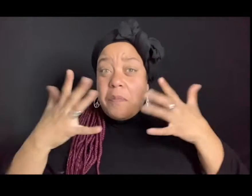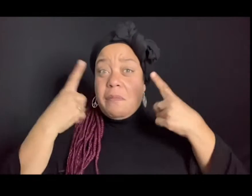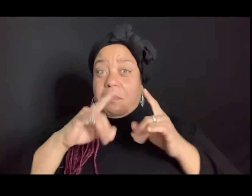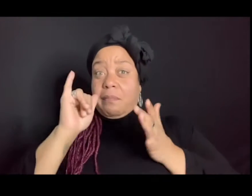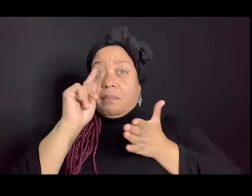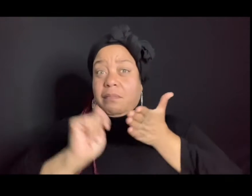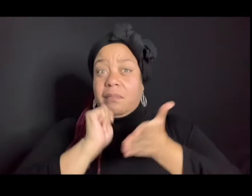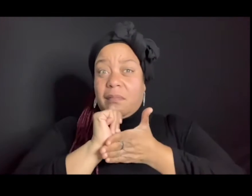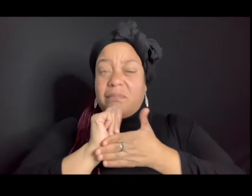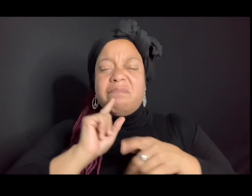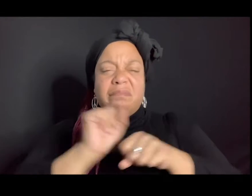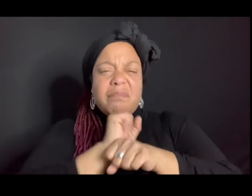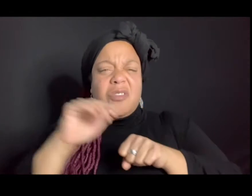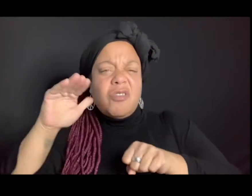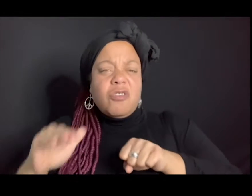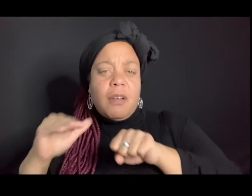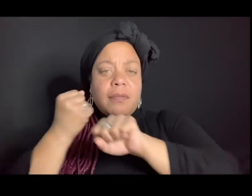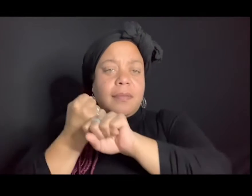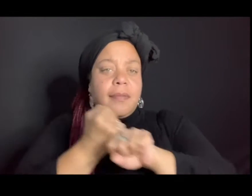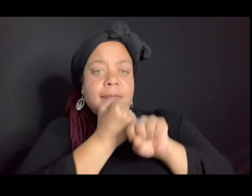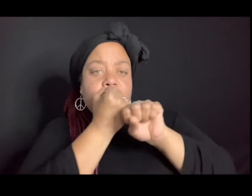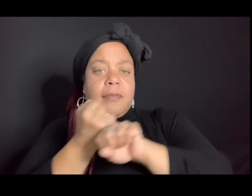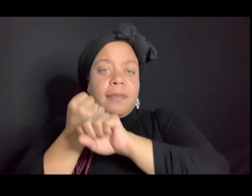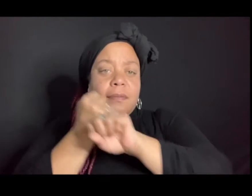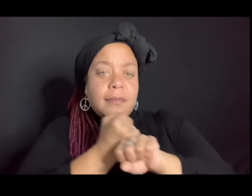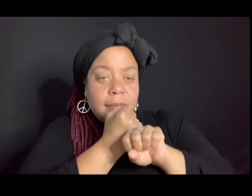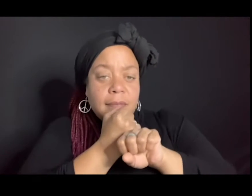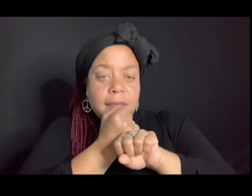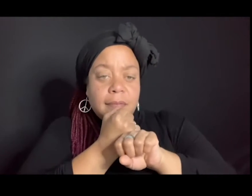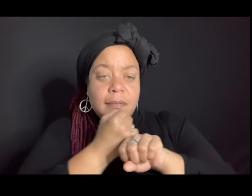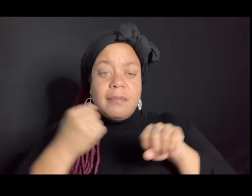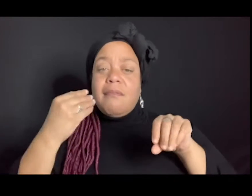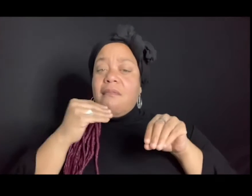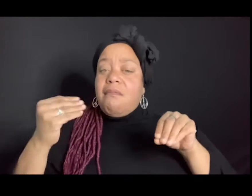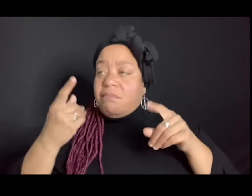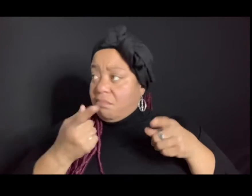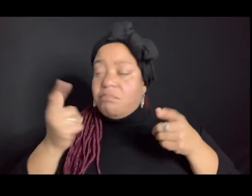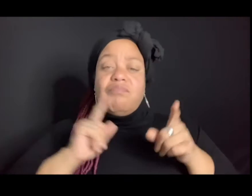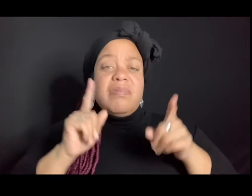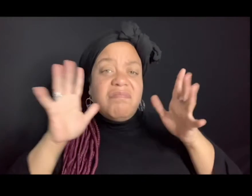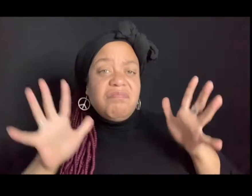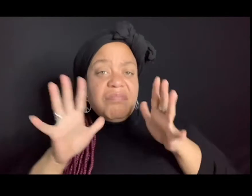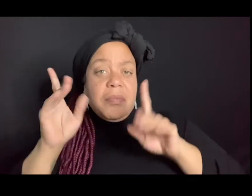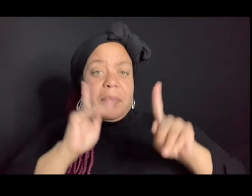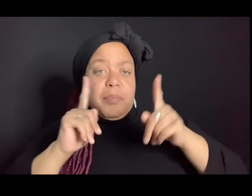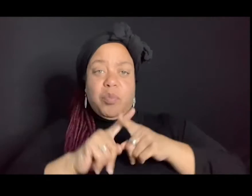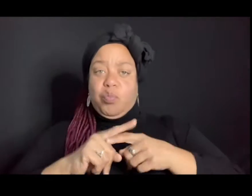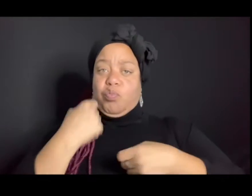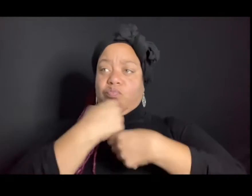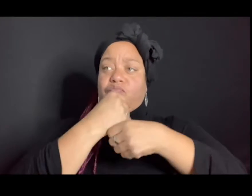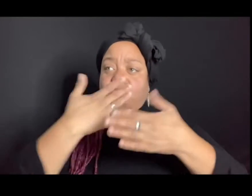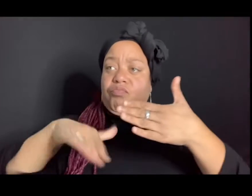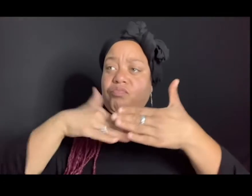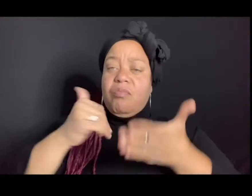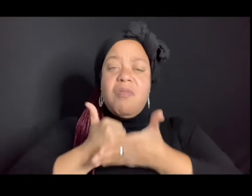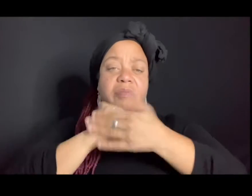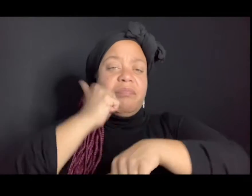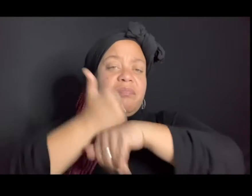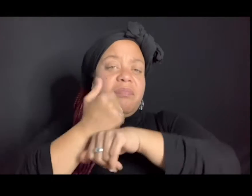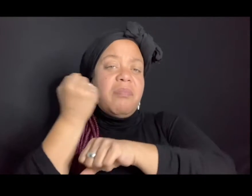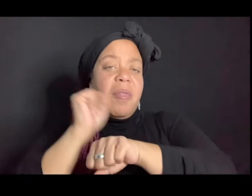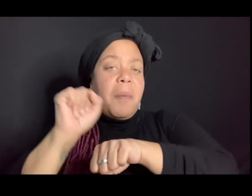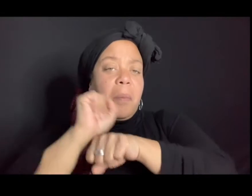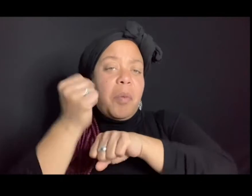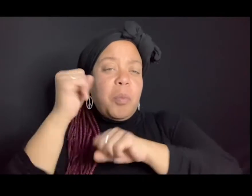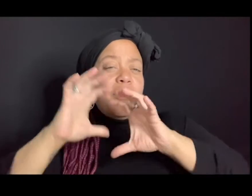was happening then was chattel slavery. And so people were very much encouraged to reproduce to help create a labor movement, or not